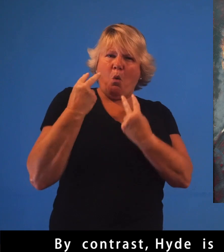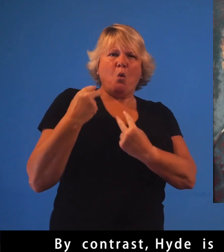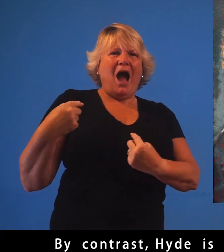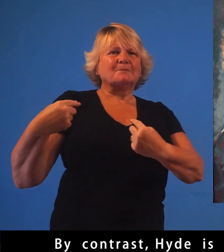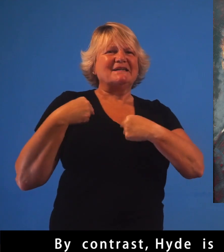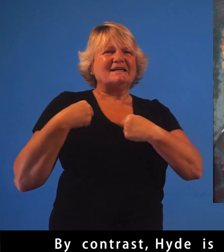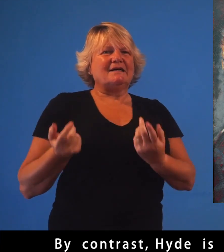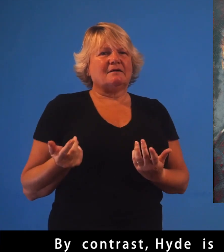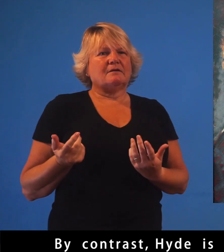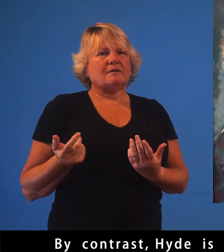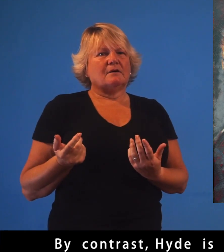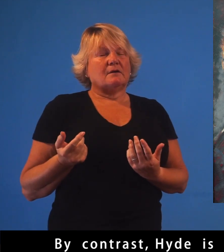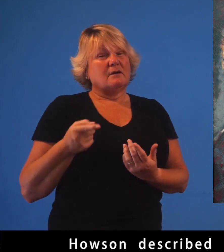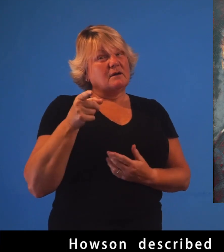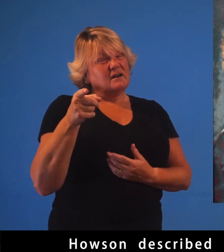attention.